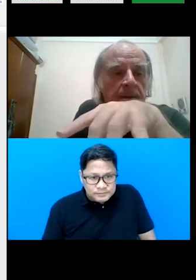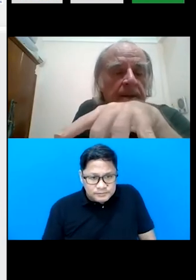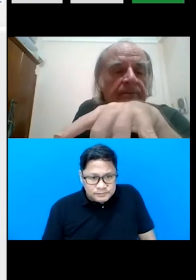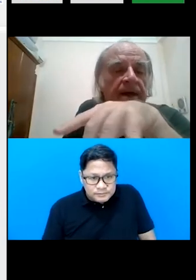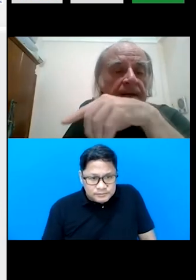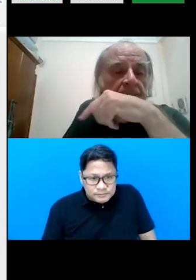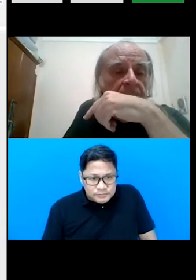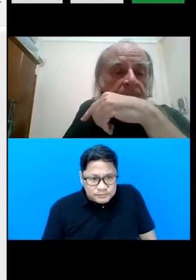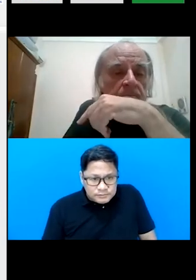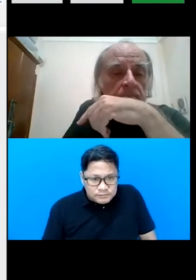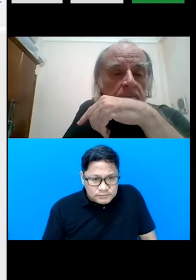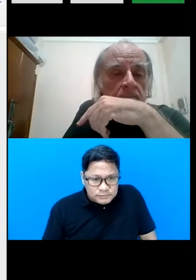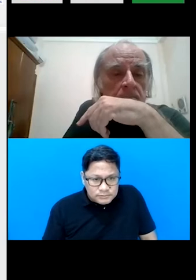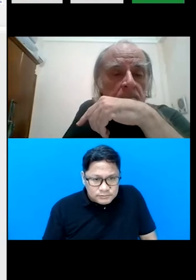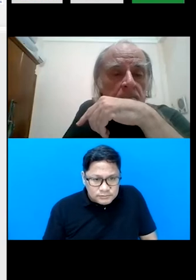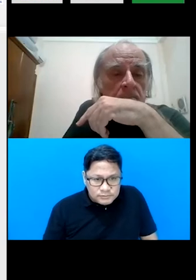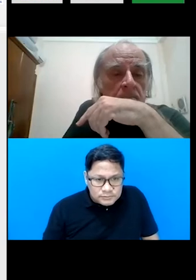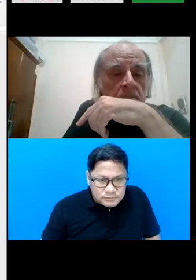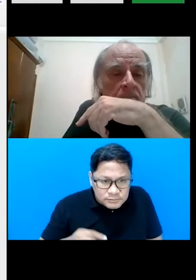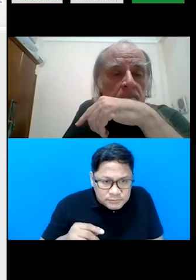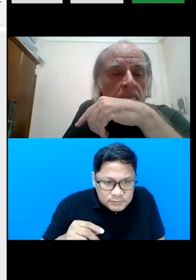No, leave that in